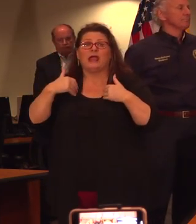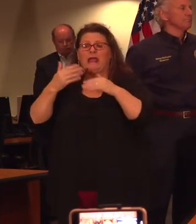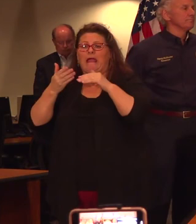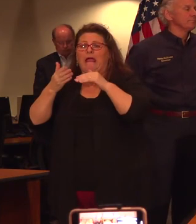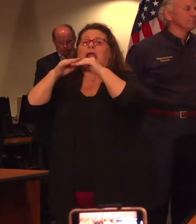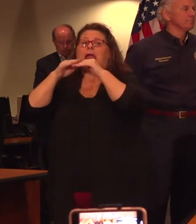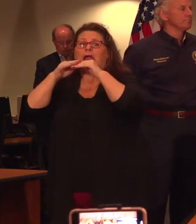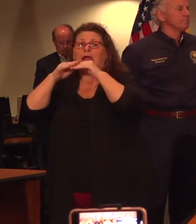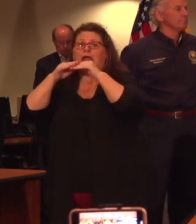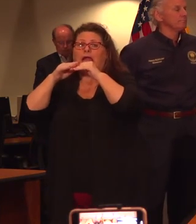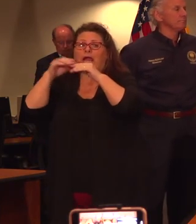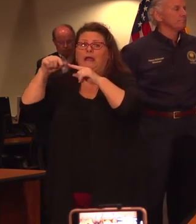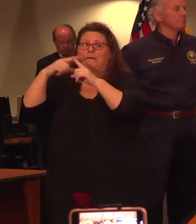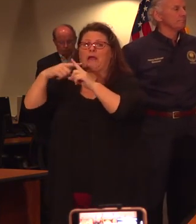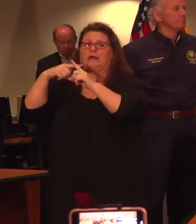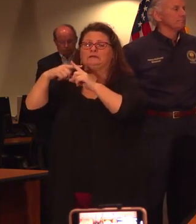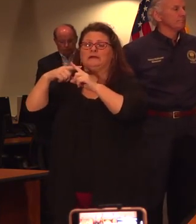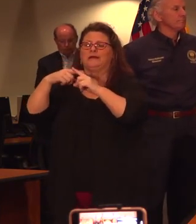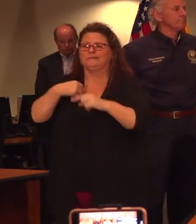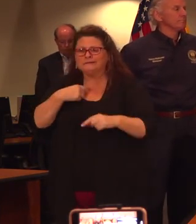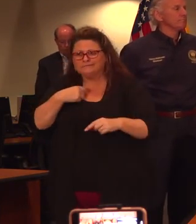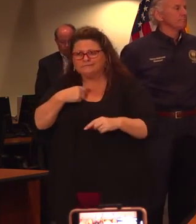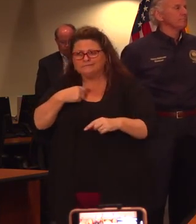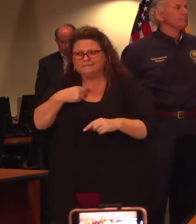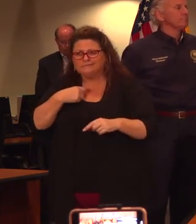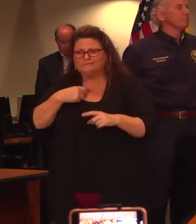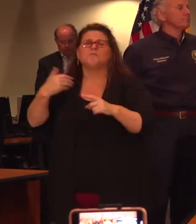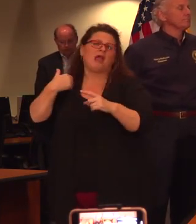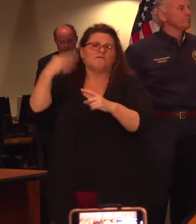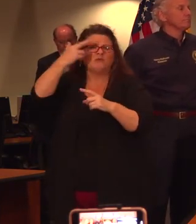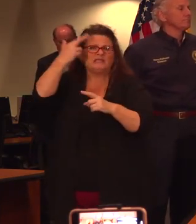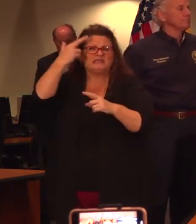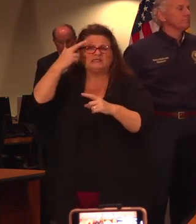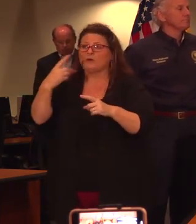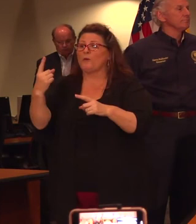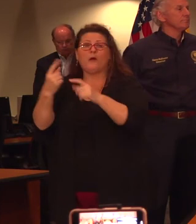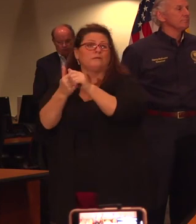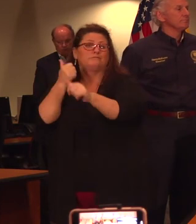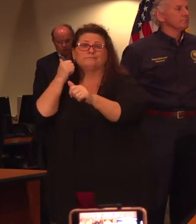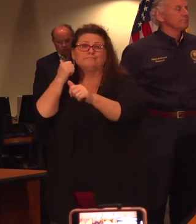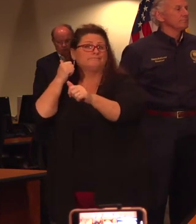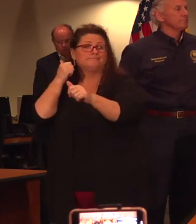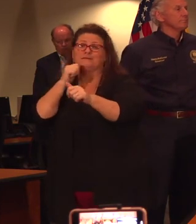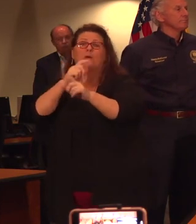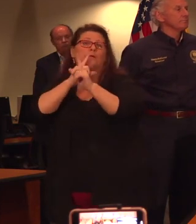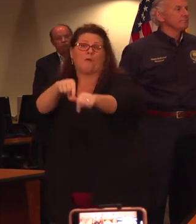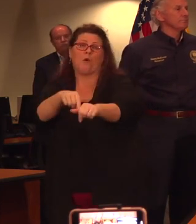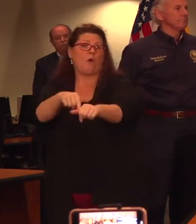reports that were submitted, positive reports. There are many explanations for that, one being that there's just a delay in reporting. So some of